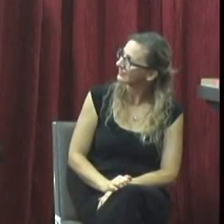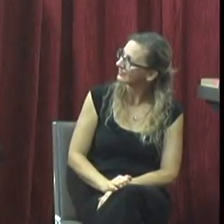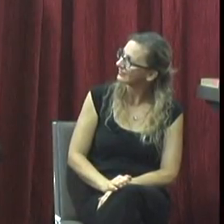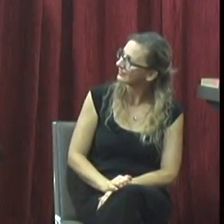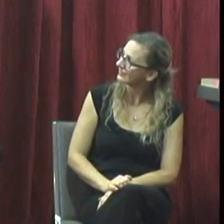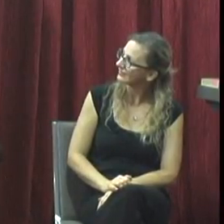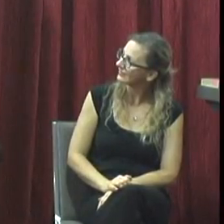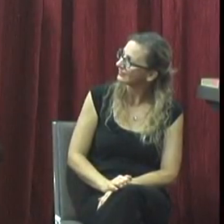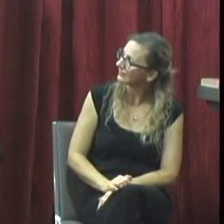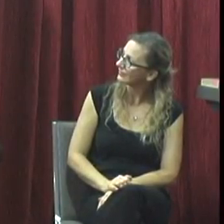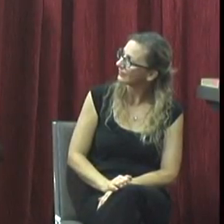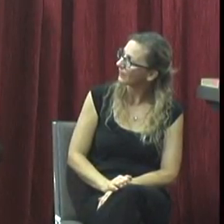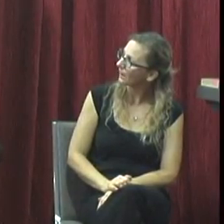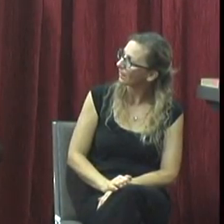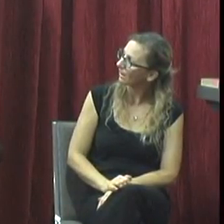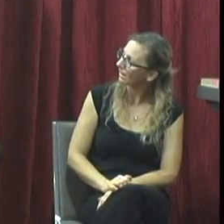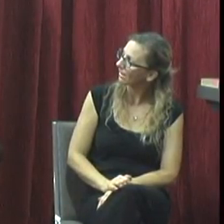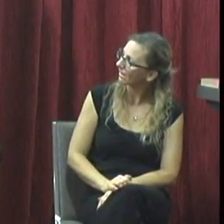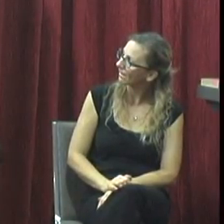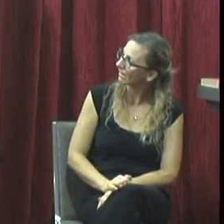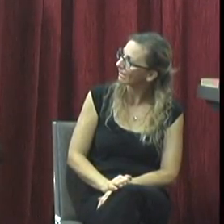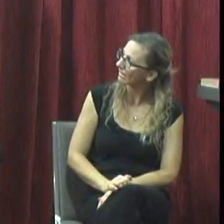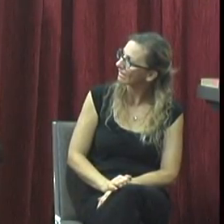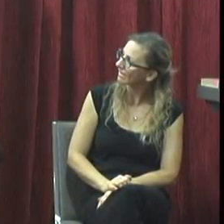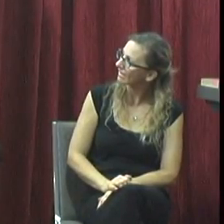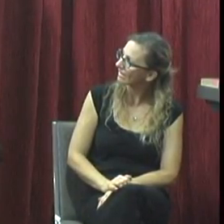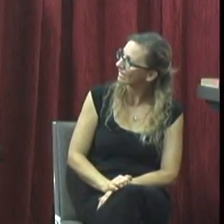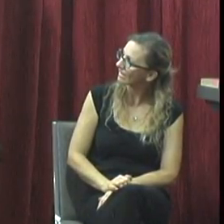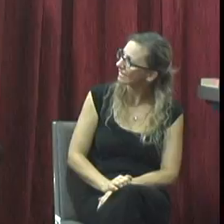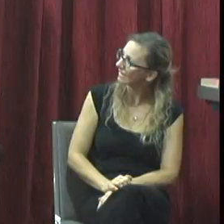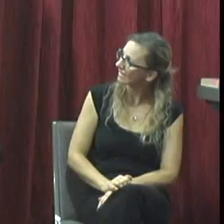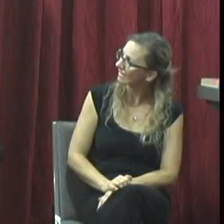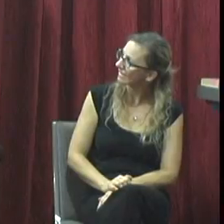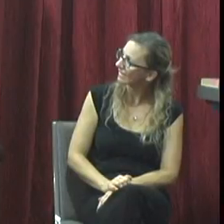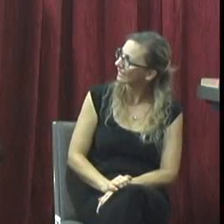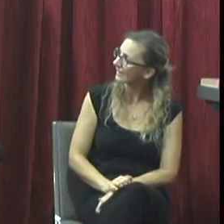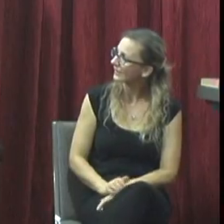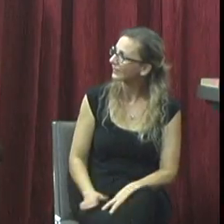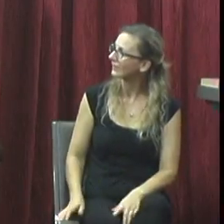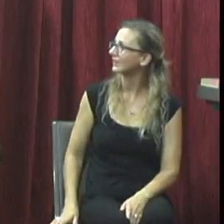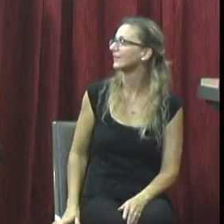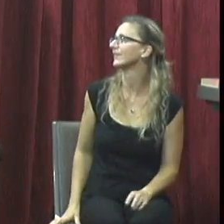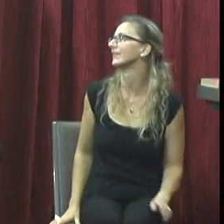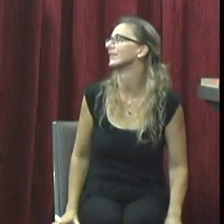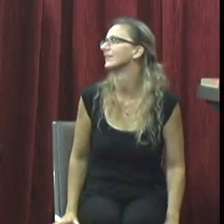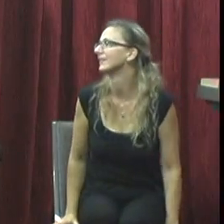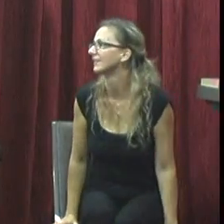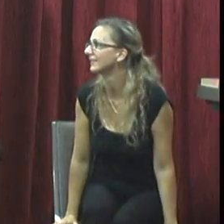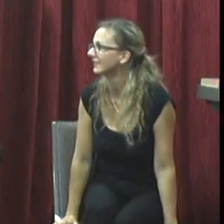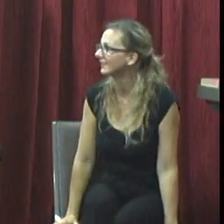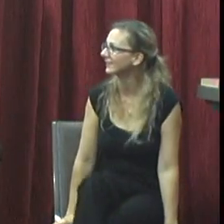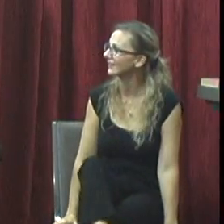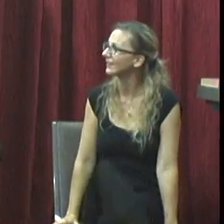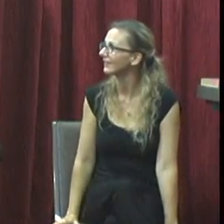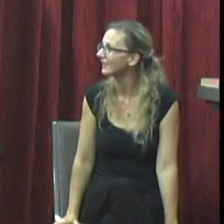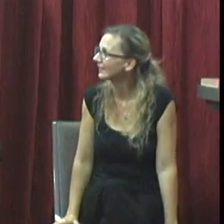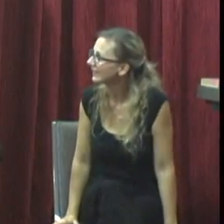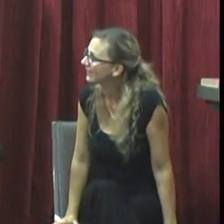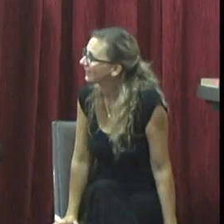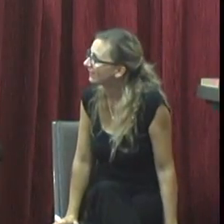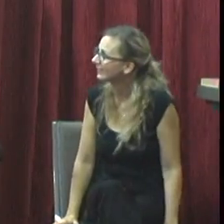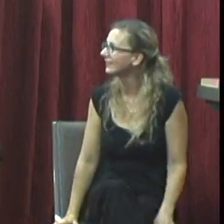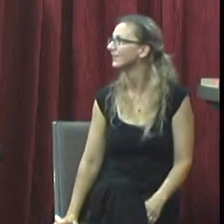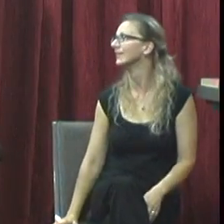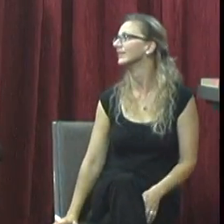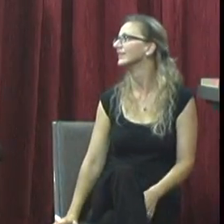it's almost humorous. It's like, then Adonai said to Joshua, arise. Why have you fallen on your face? Israel